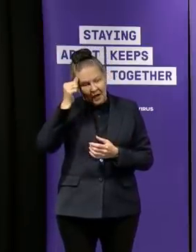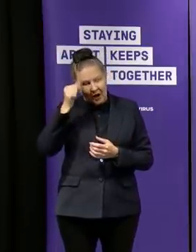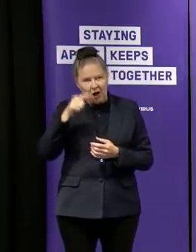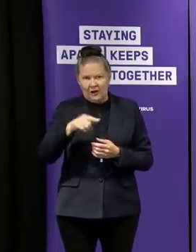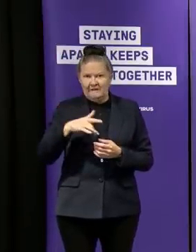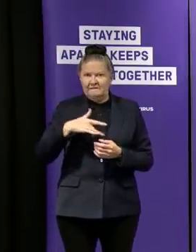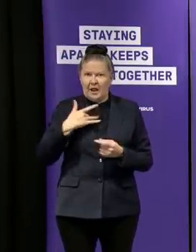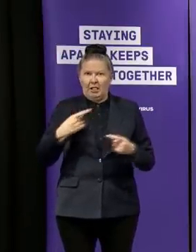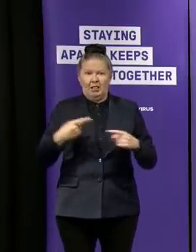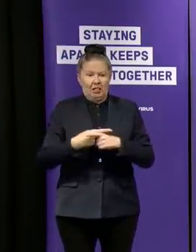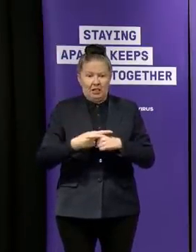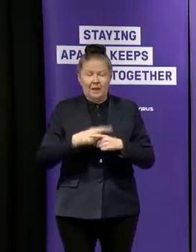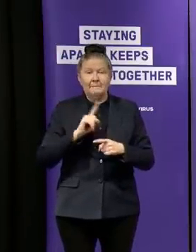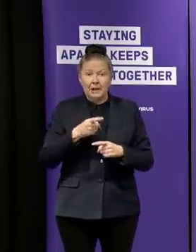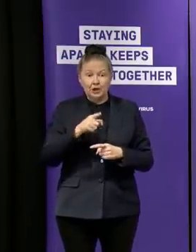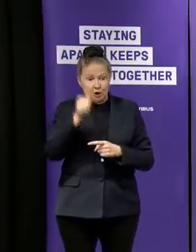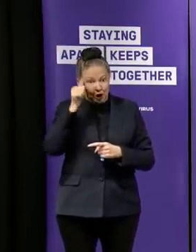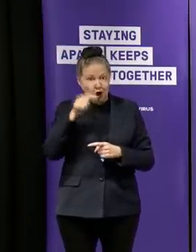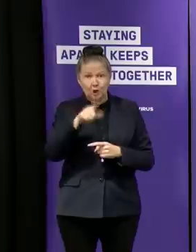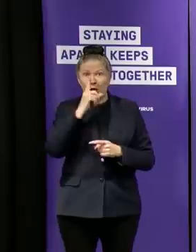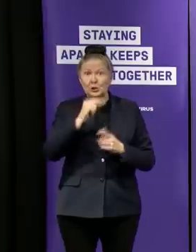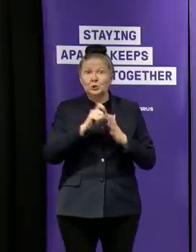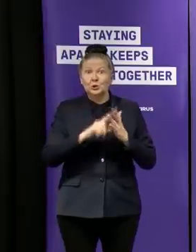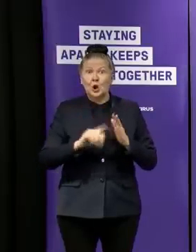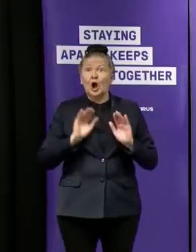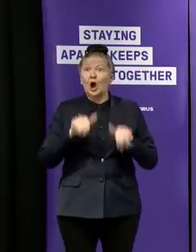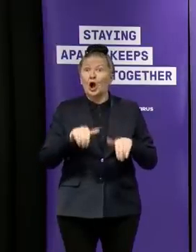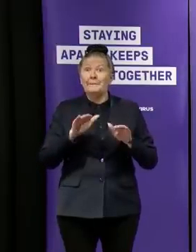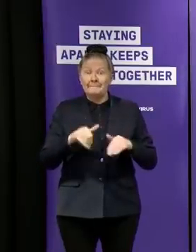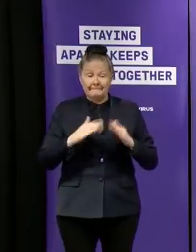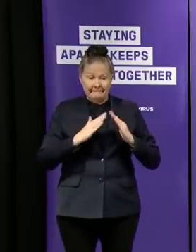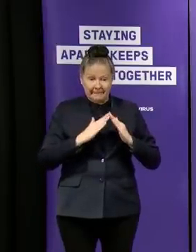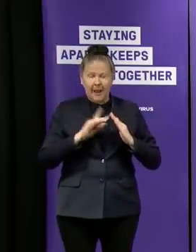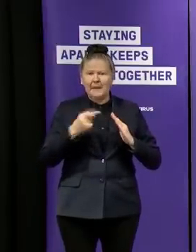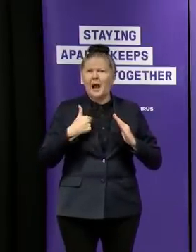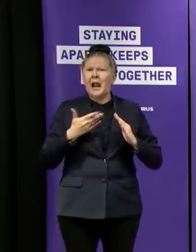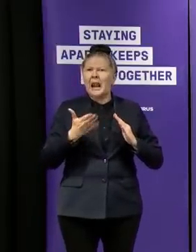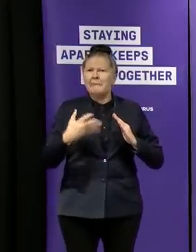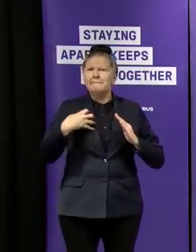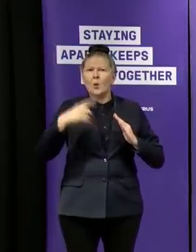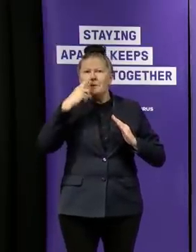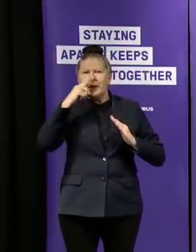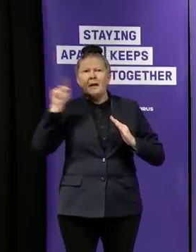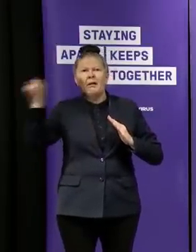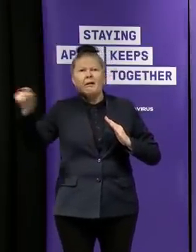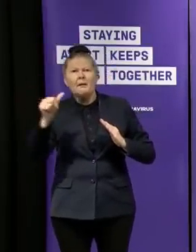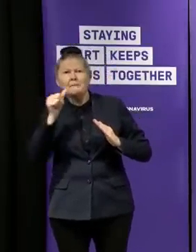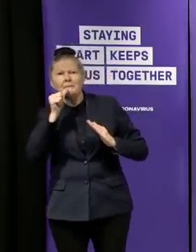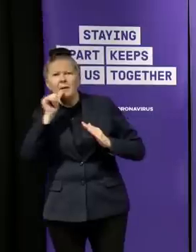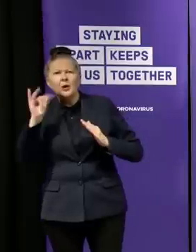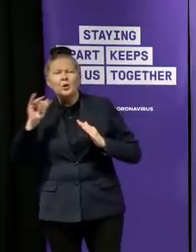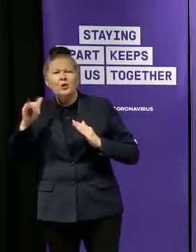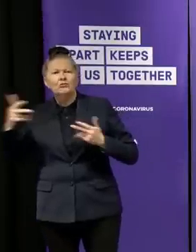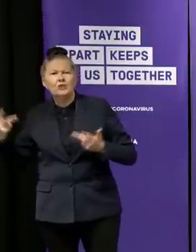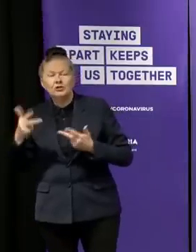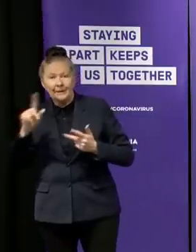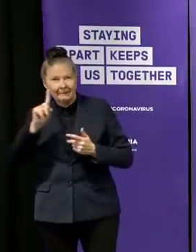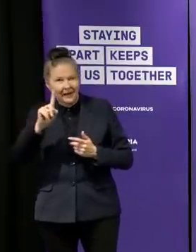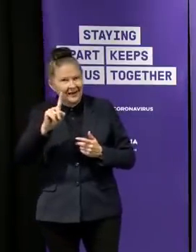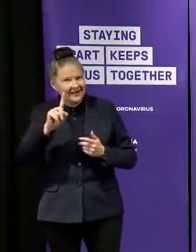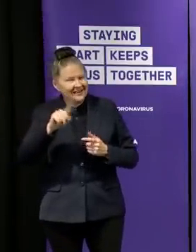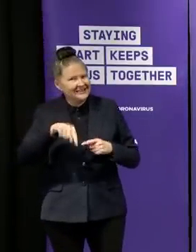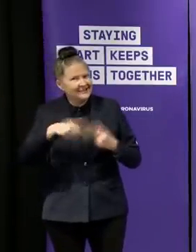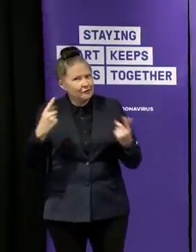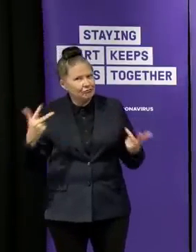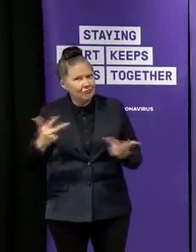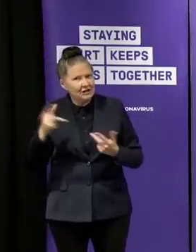We can't let you do certain things in your own home, but we can let you go and do it at a pub or a restaurant. The difference is, at the restaurant, someone's making